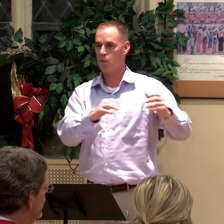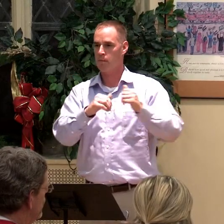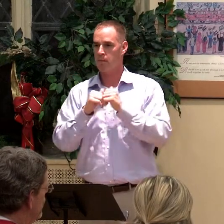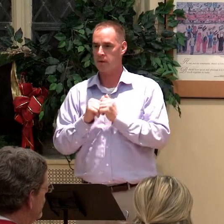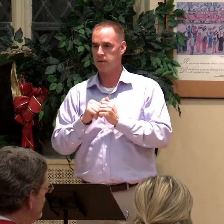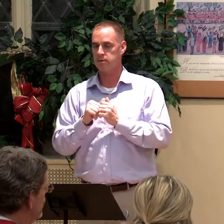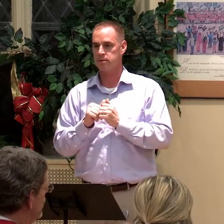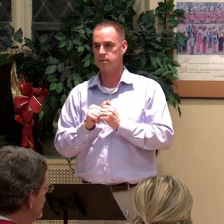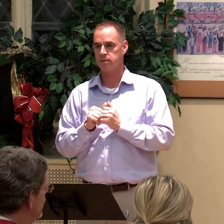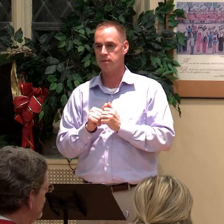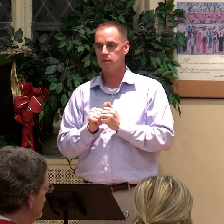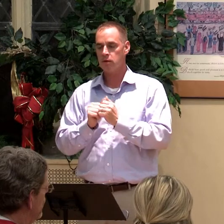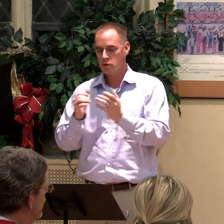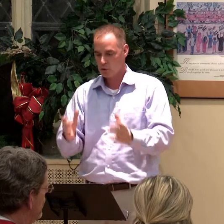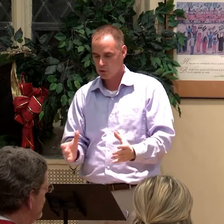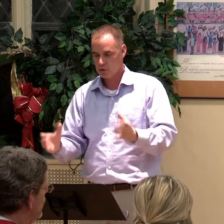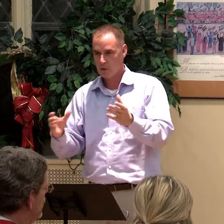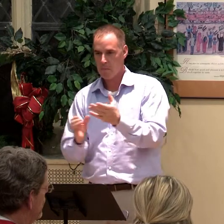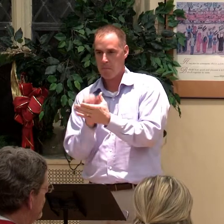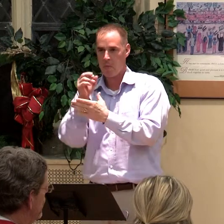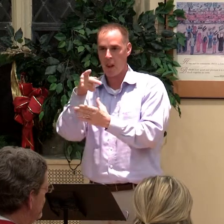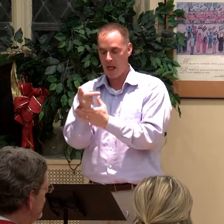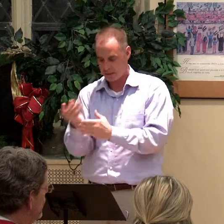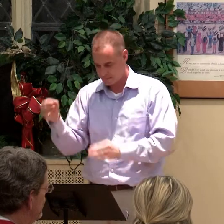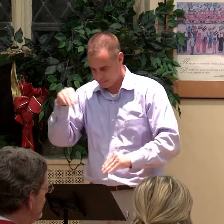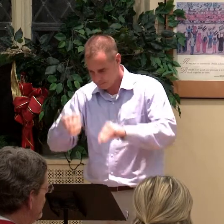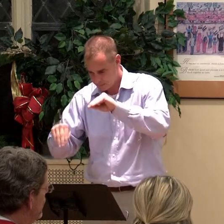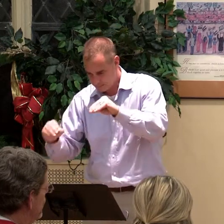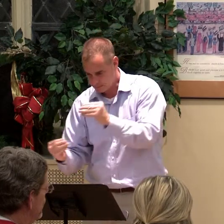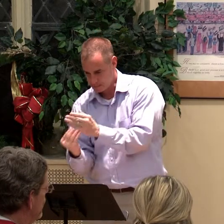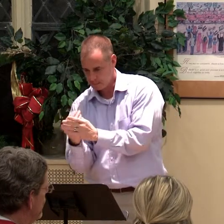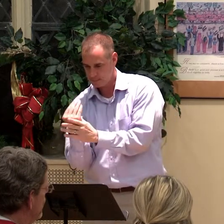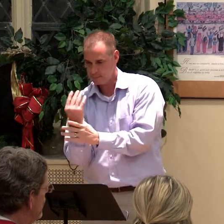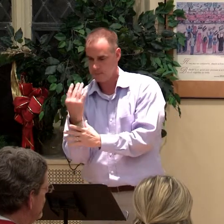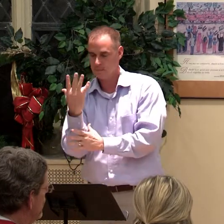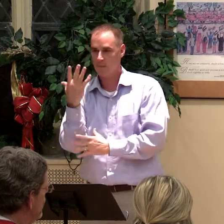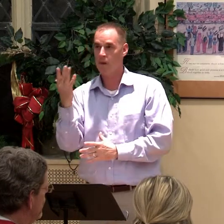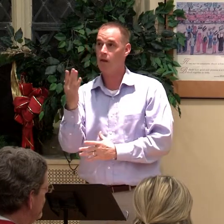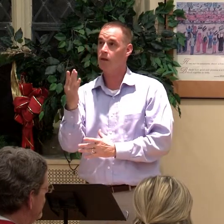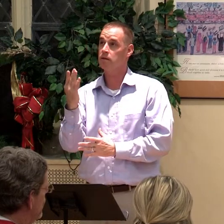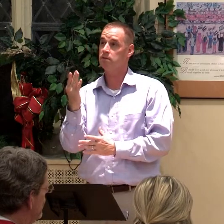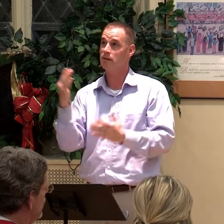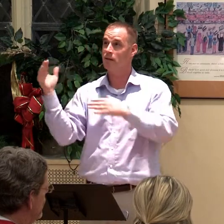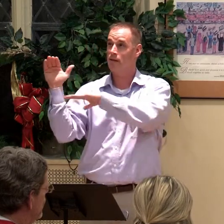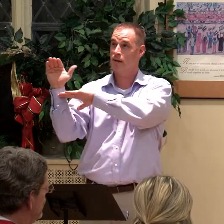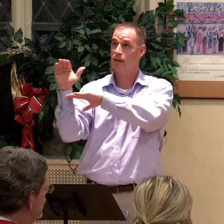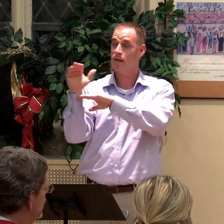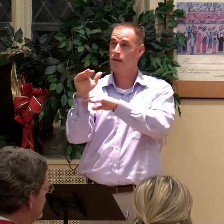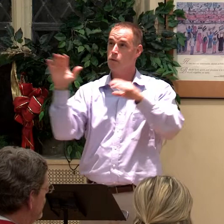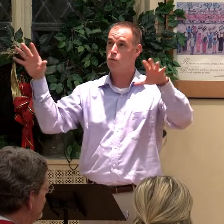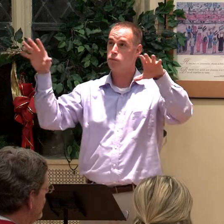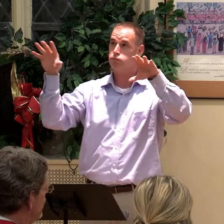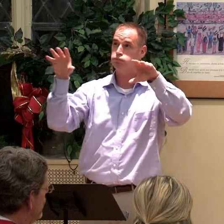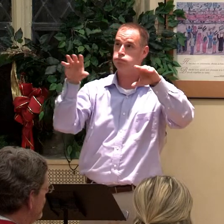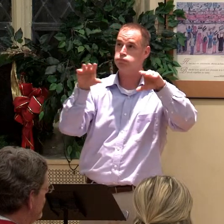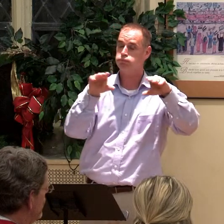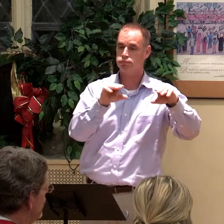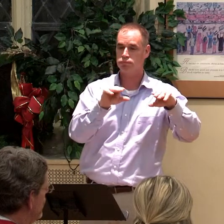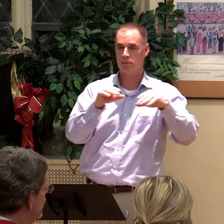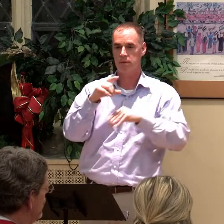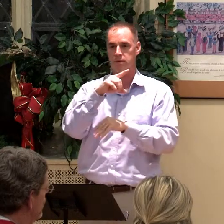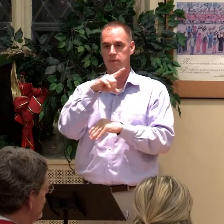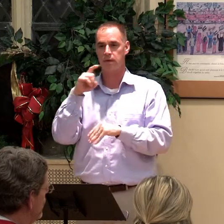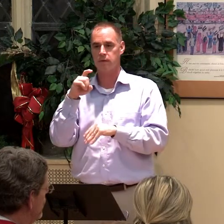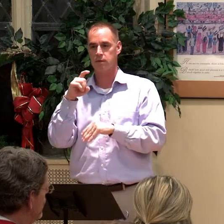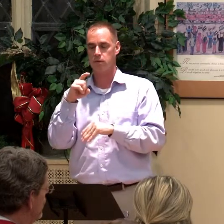with flower and rhythms unheard when the honey of near evening softens the sky. This is when desert scrub